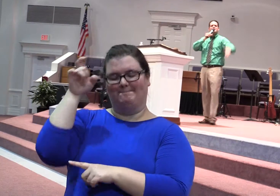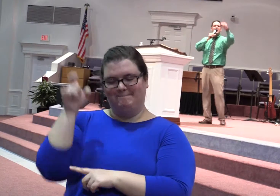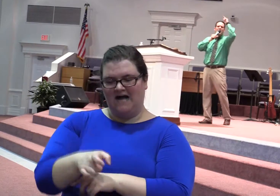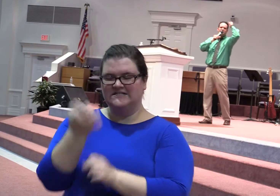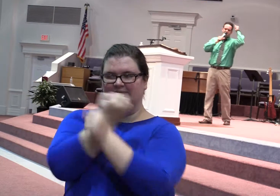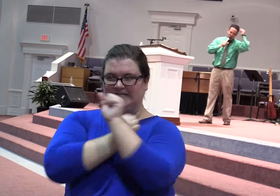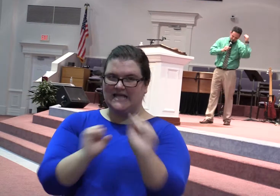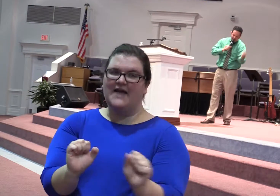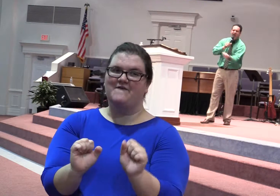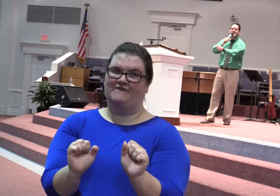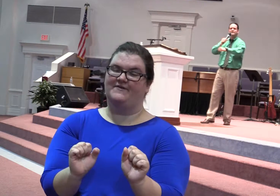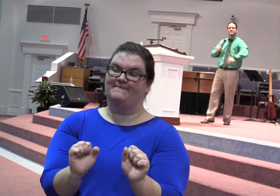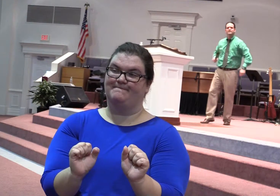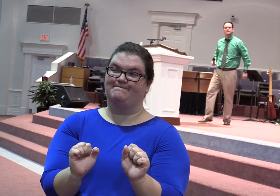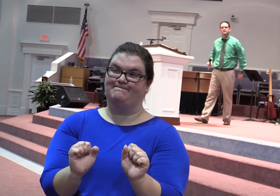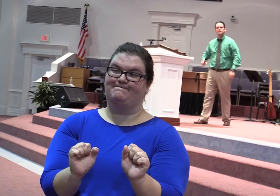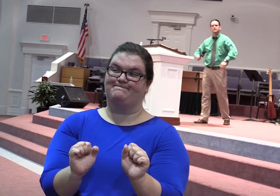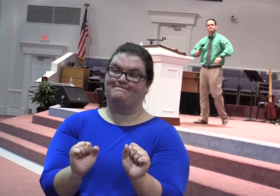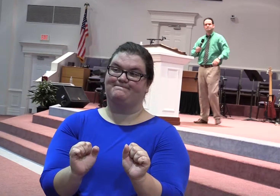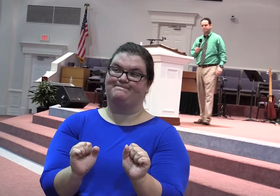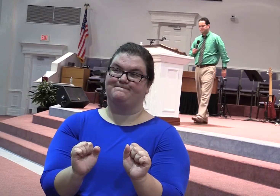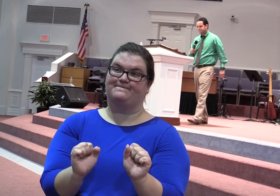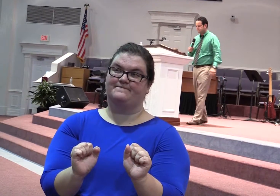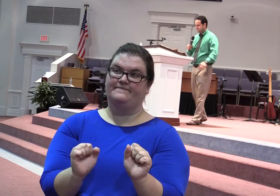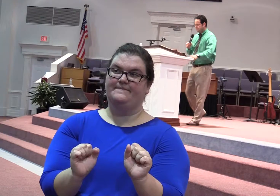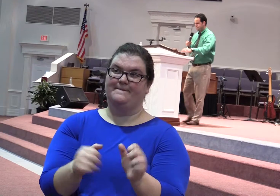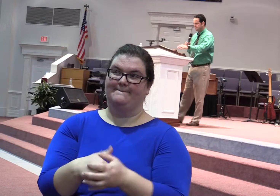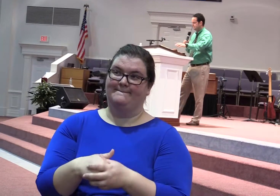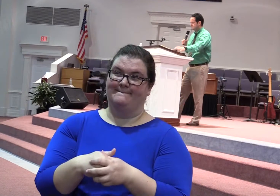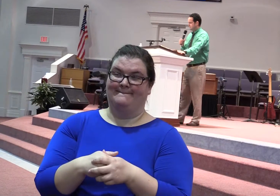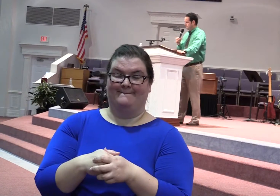we must be saved. Woo!